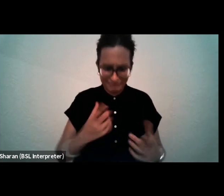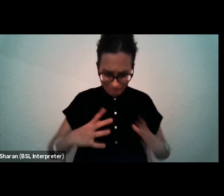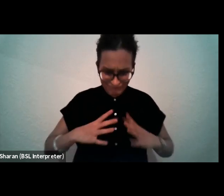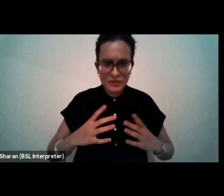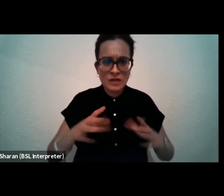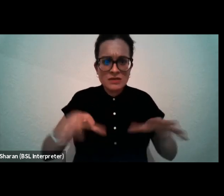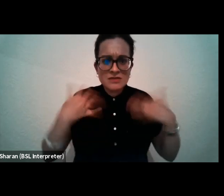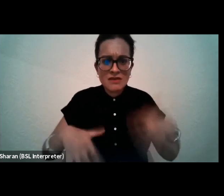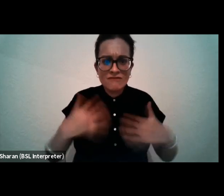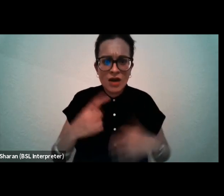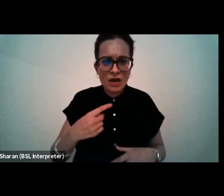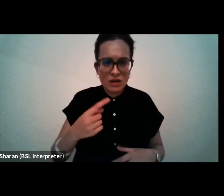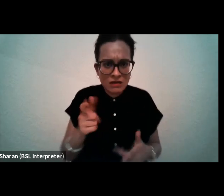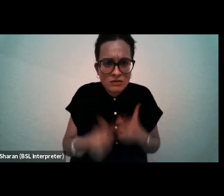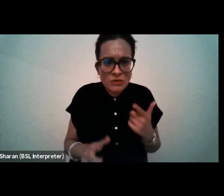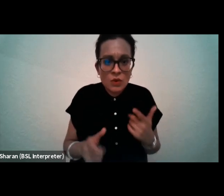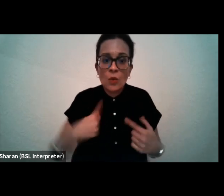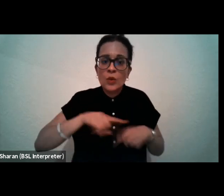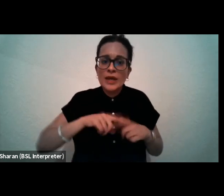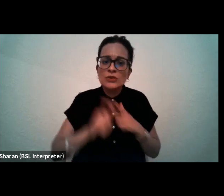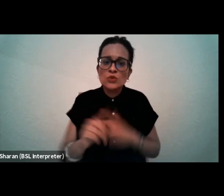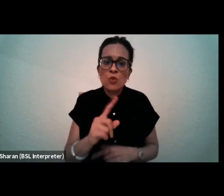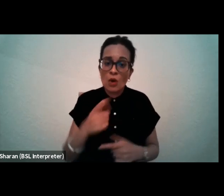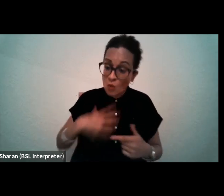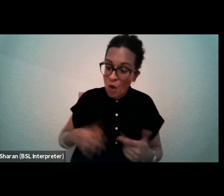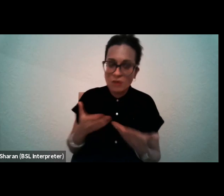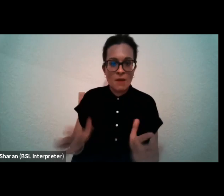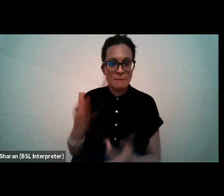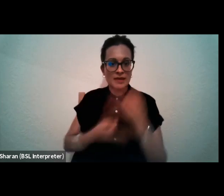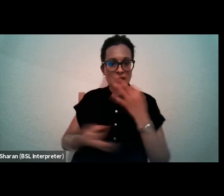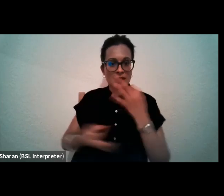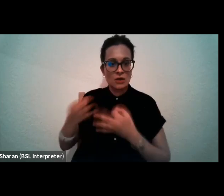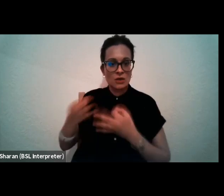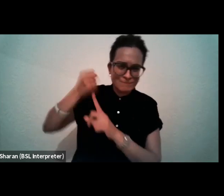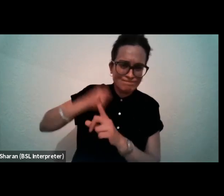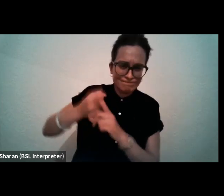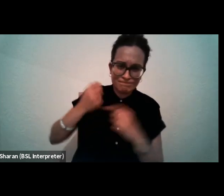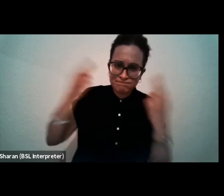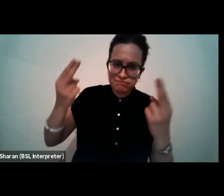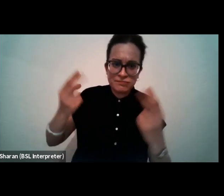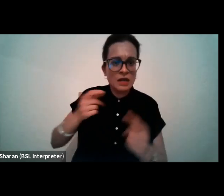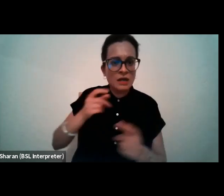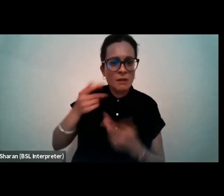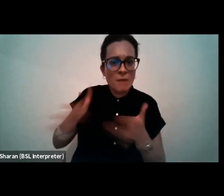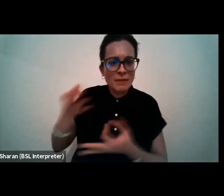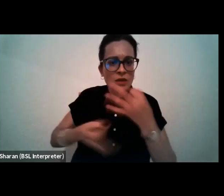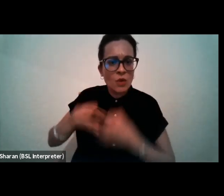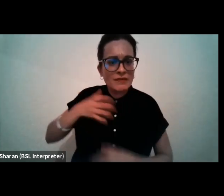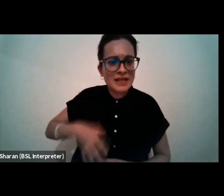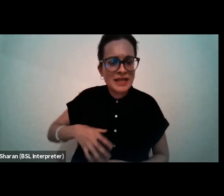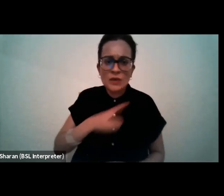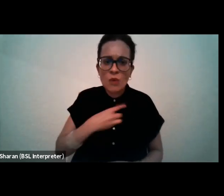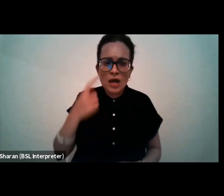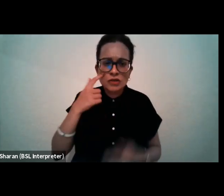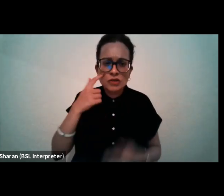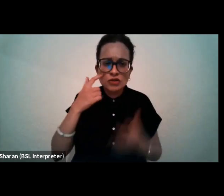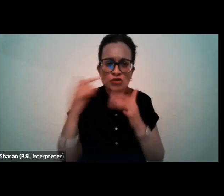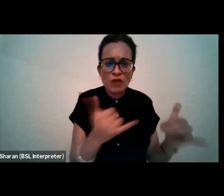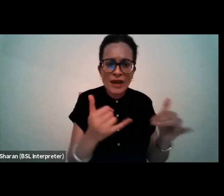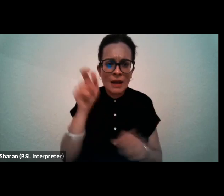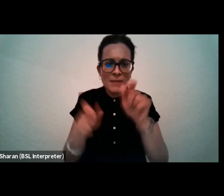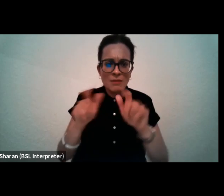do about it? We want to have the public inquiry, and we're going to have to fight for this public inquiry, because you just have to look at the caliber of the people in the